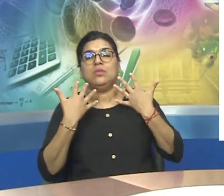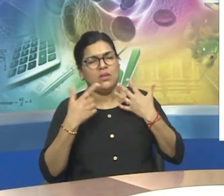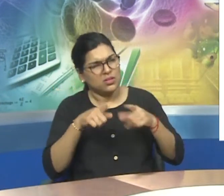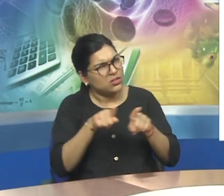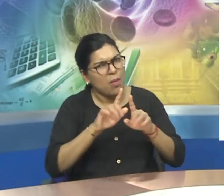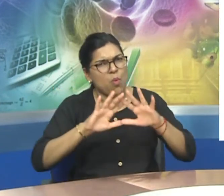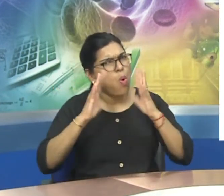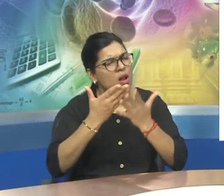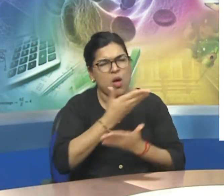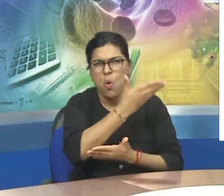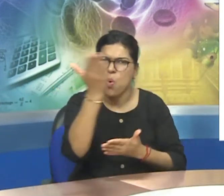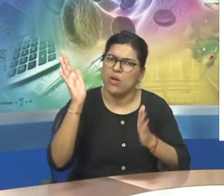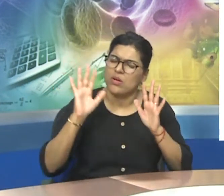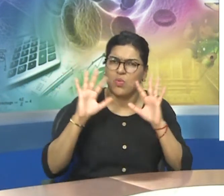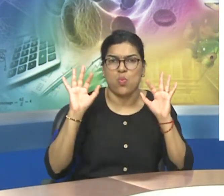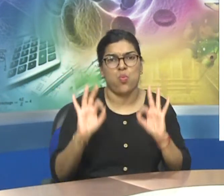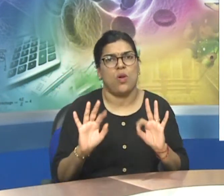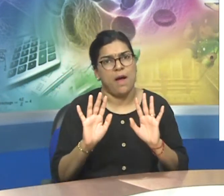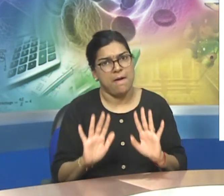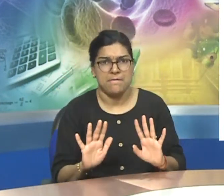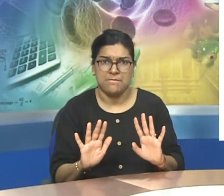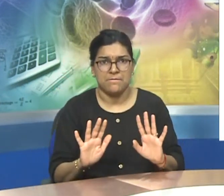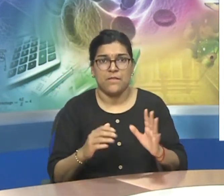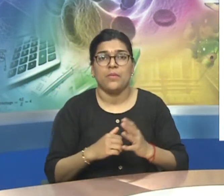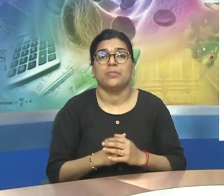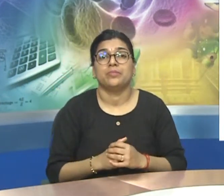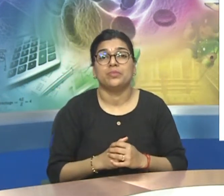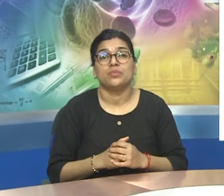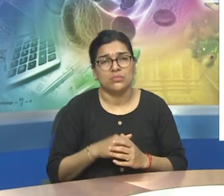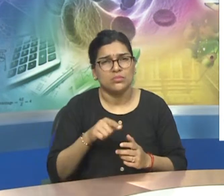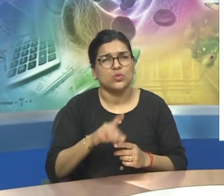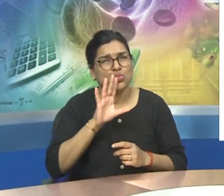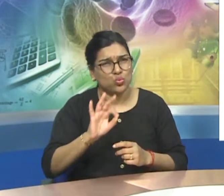We become idiots and lose our ability to think.